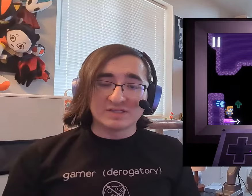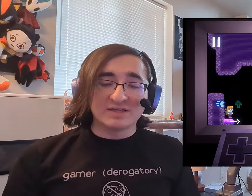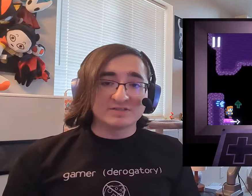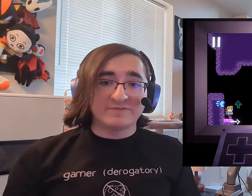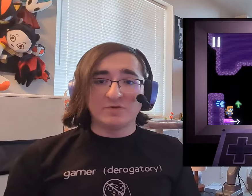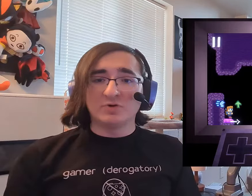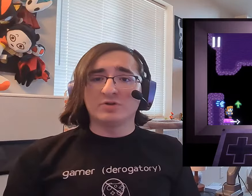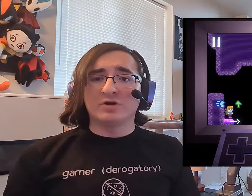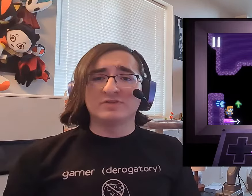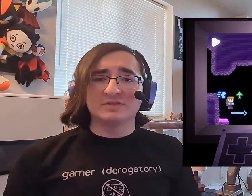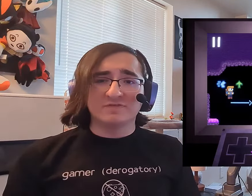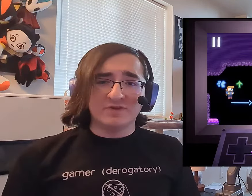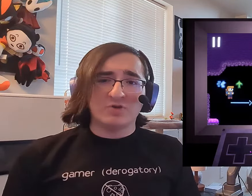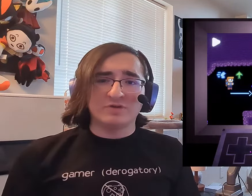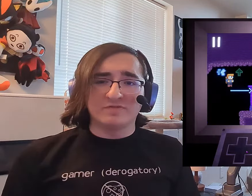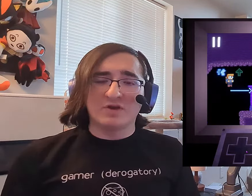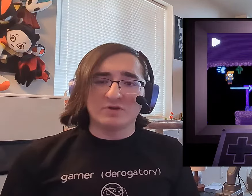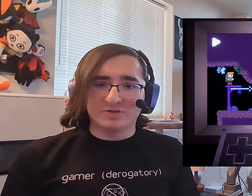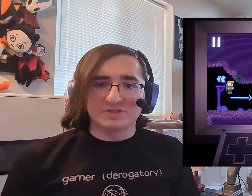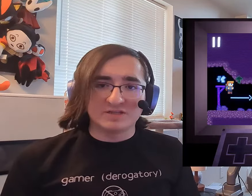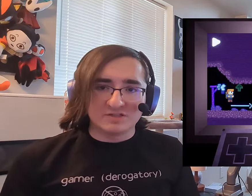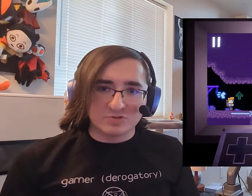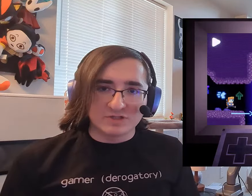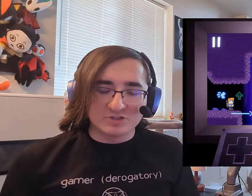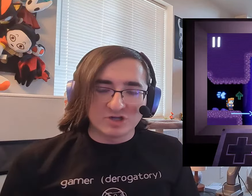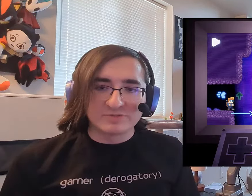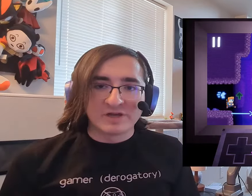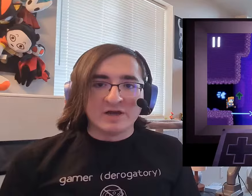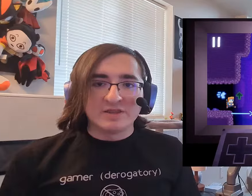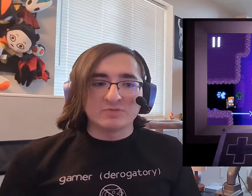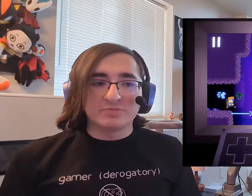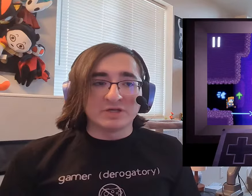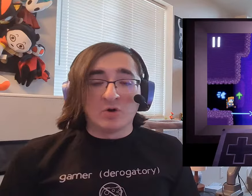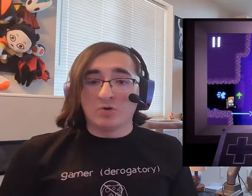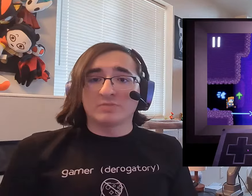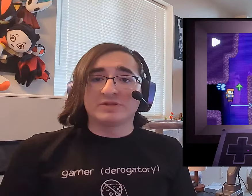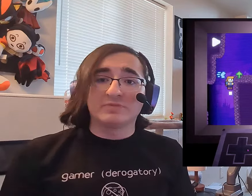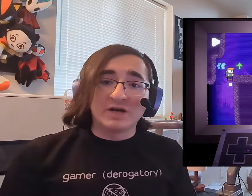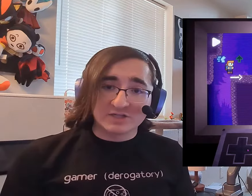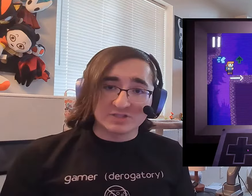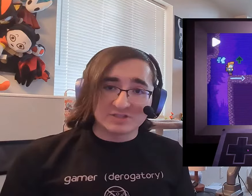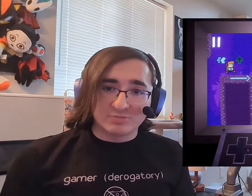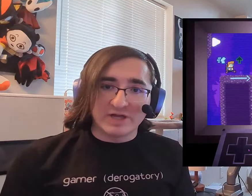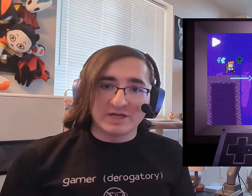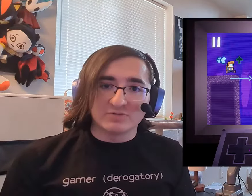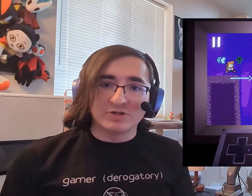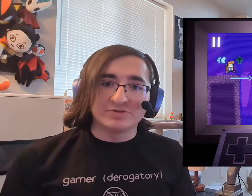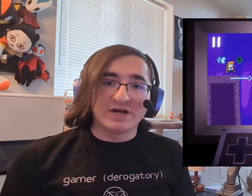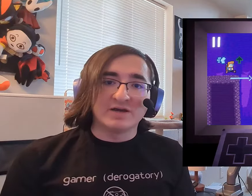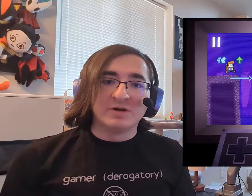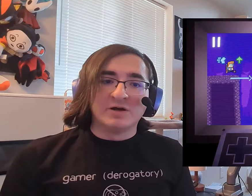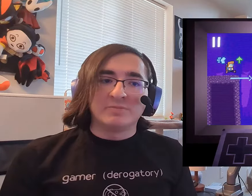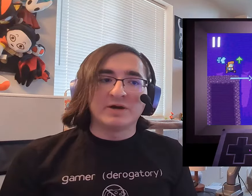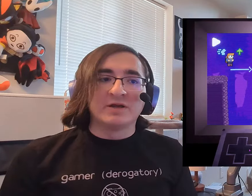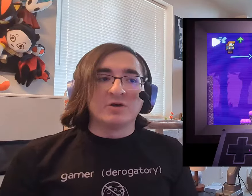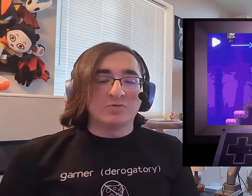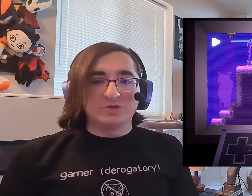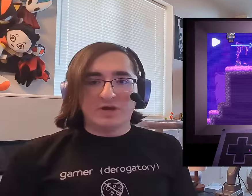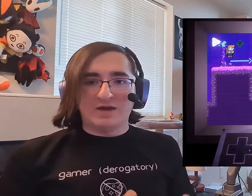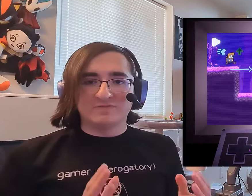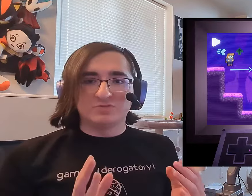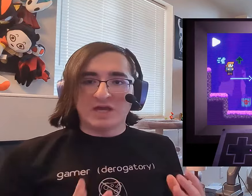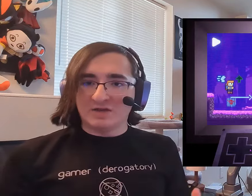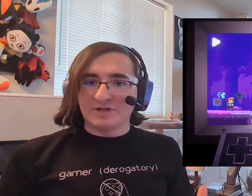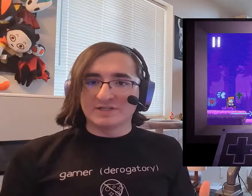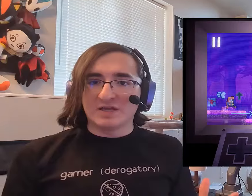around this. It is full of these very, very precise and tricky jumps that would be horribly obnoxious to play in real time. But when